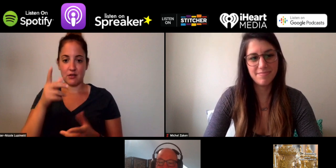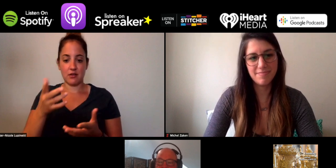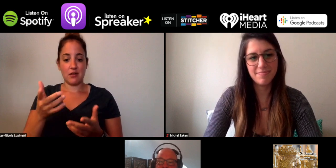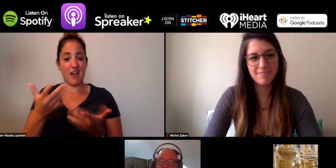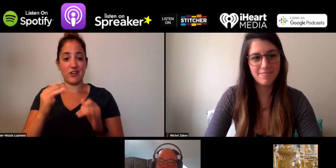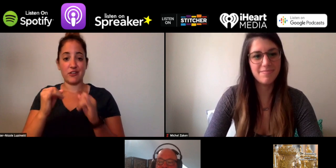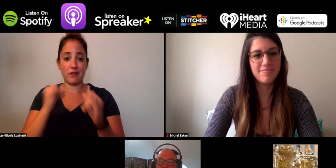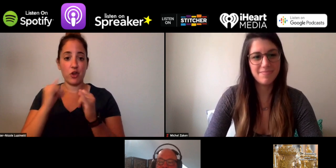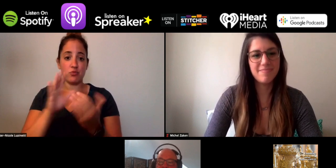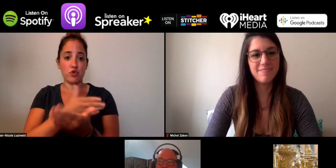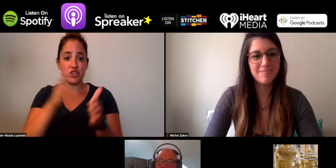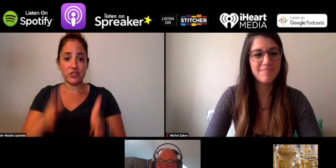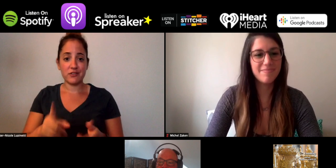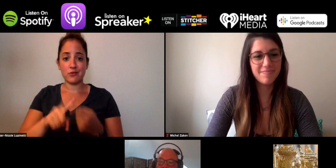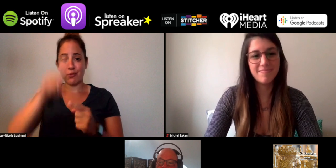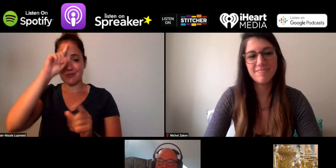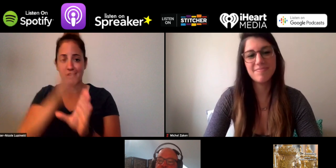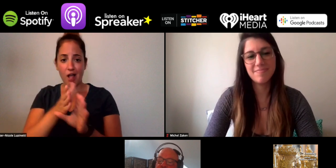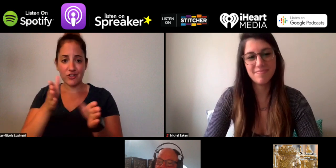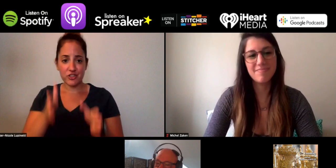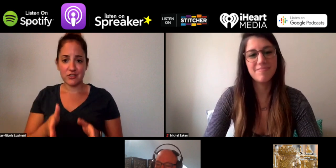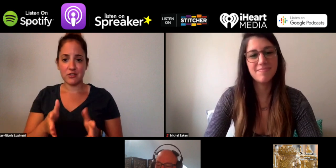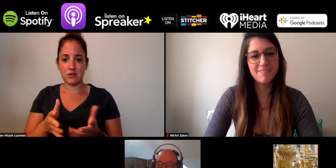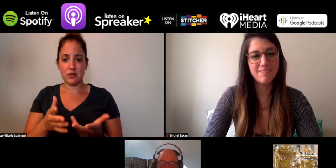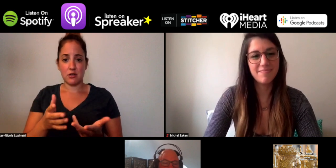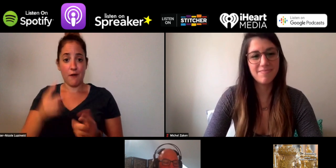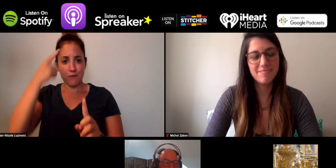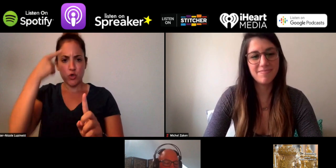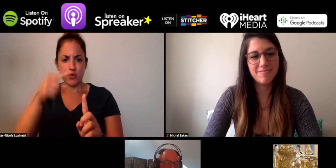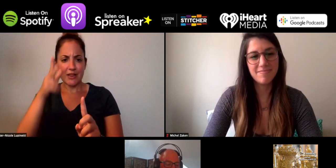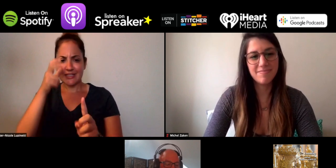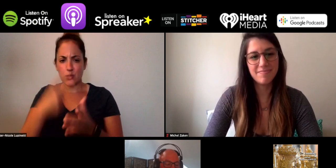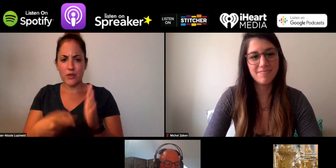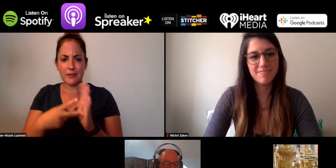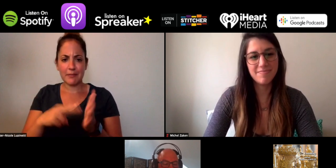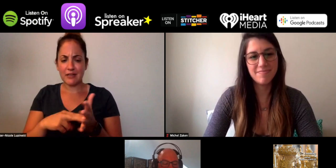and psychologists. What does listening mean to you?